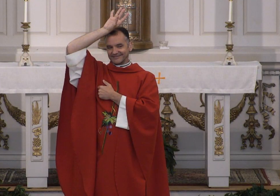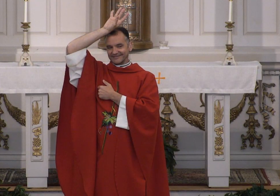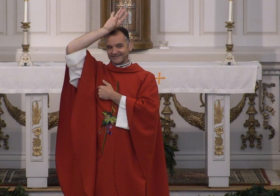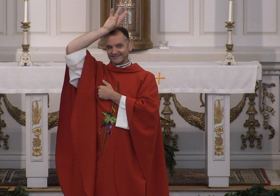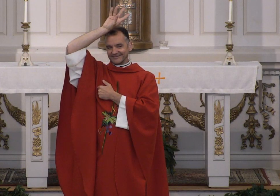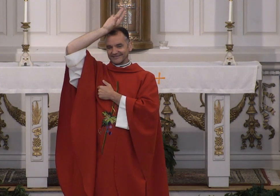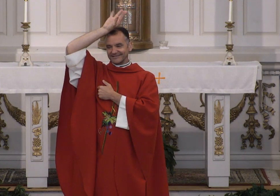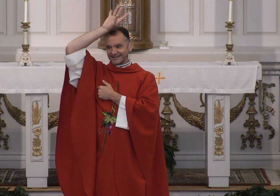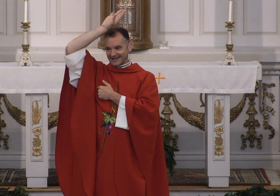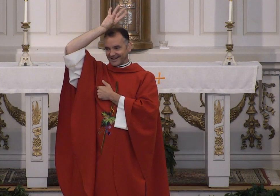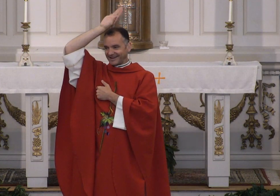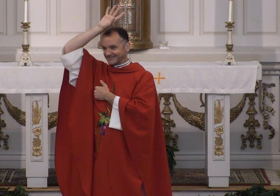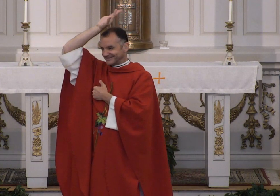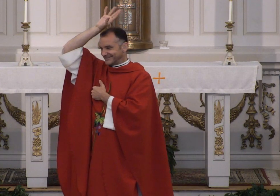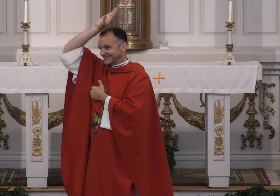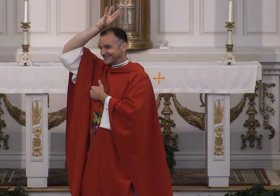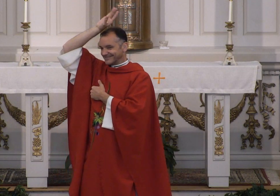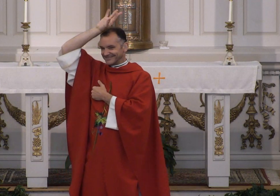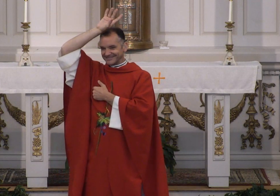your head.